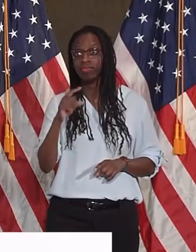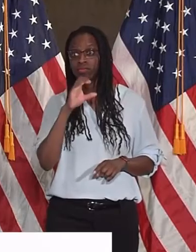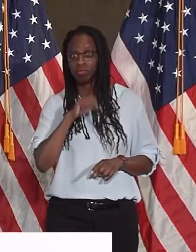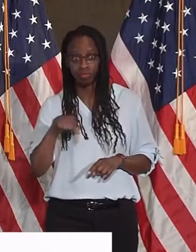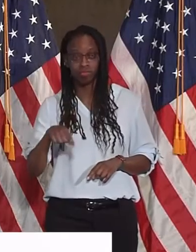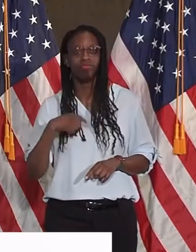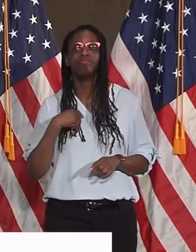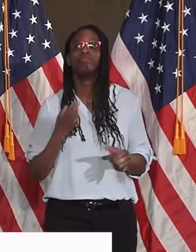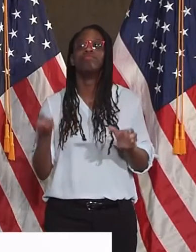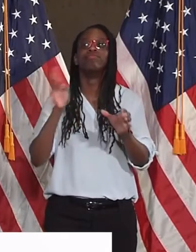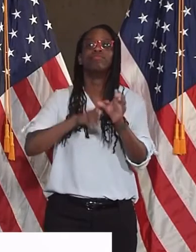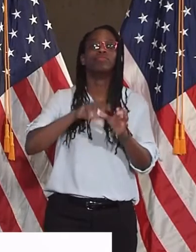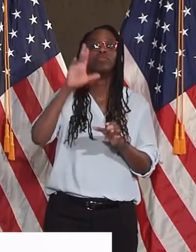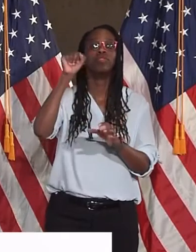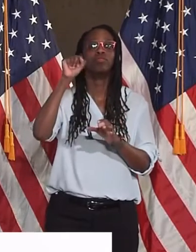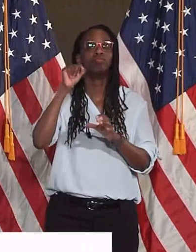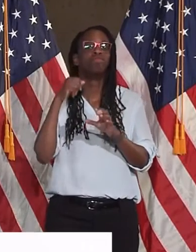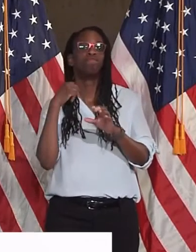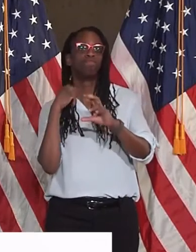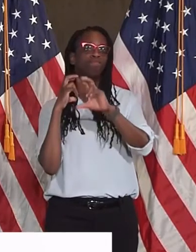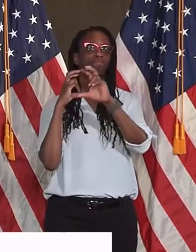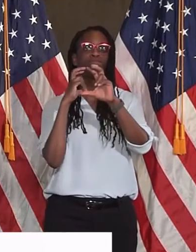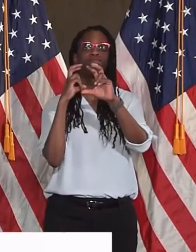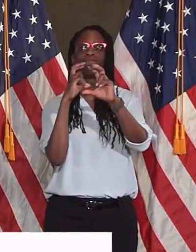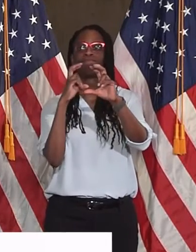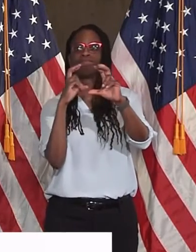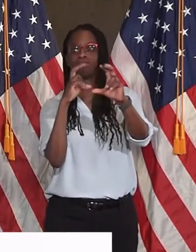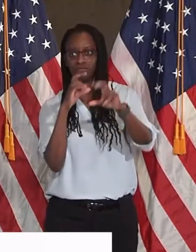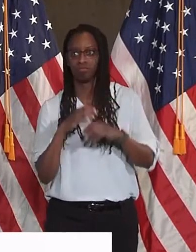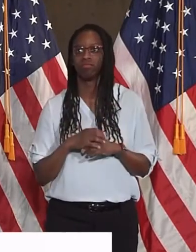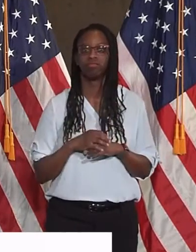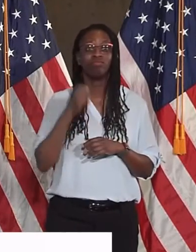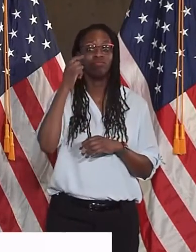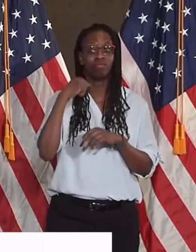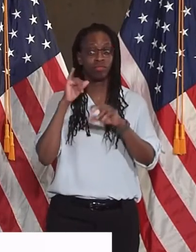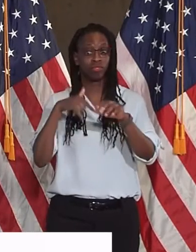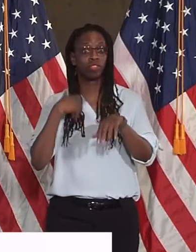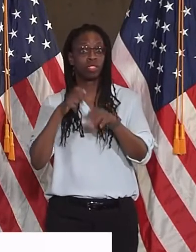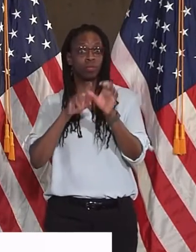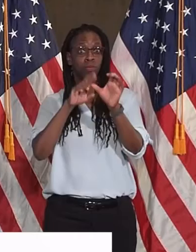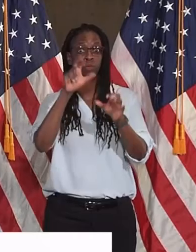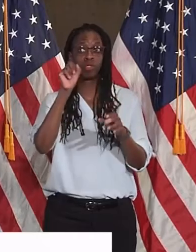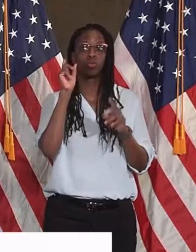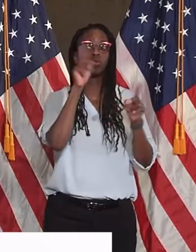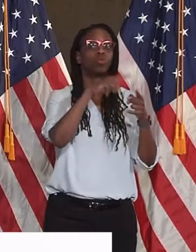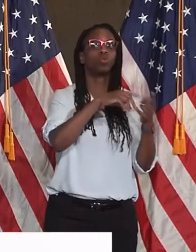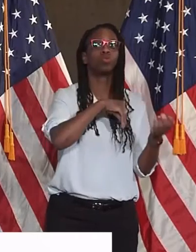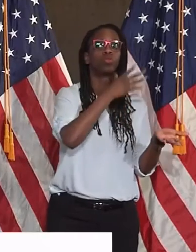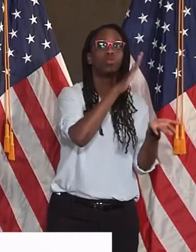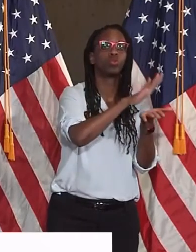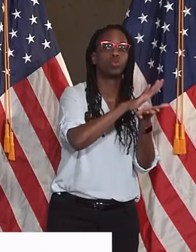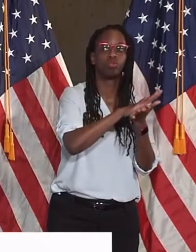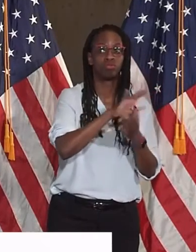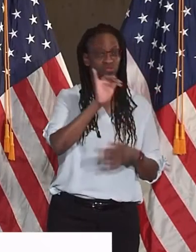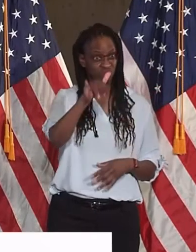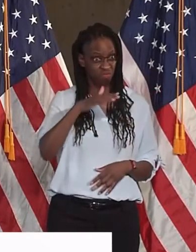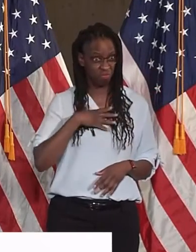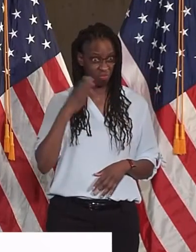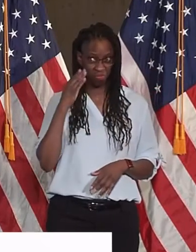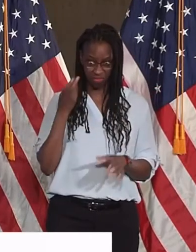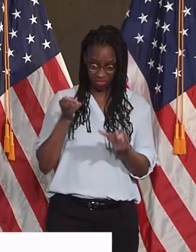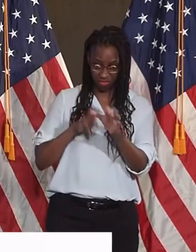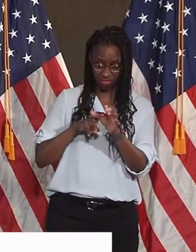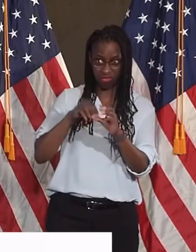battle to desegregate Boston public schools. I had rocks and racial slurs thrown at my bus